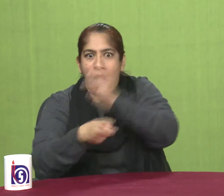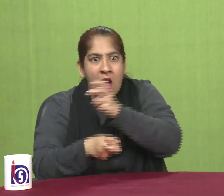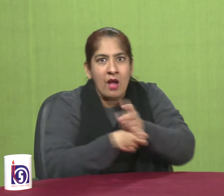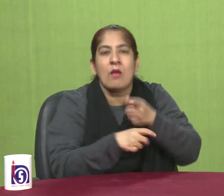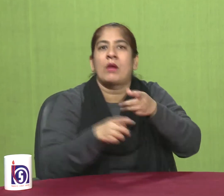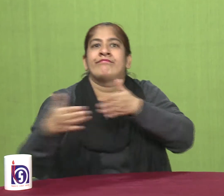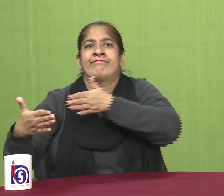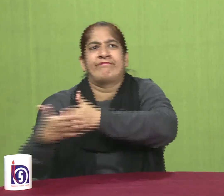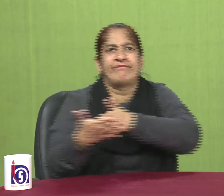Restrictions.